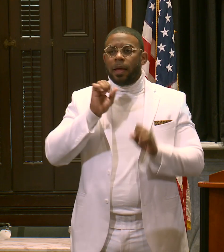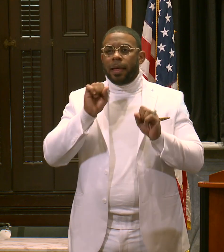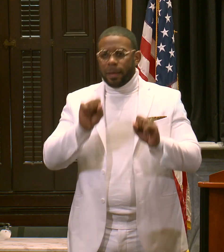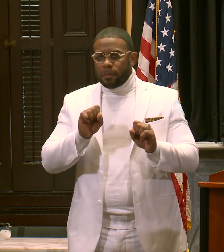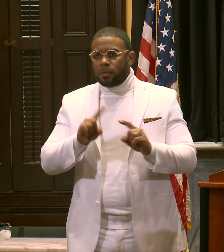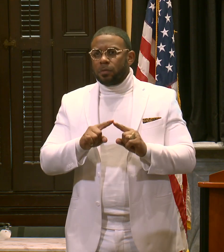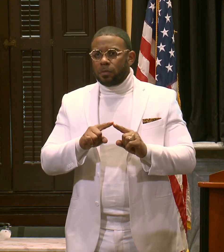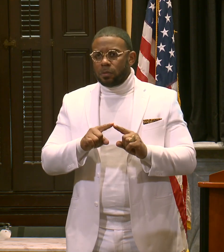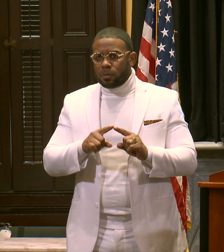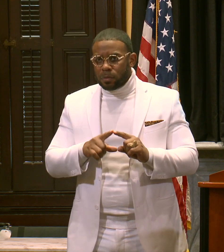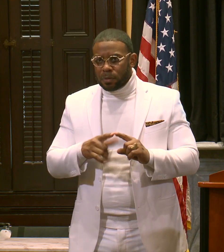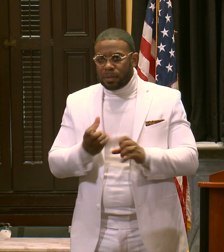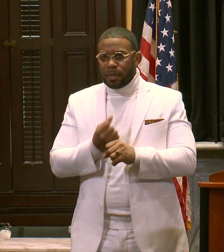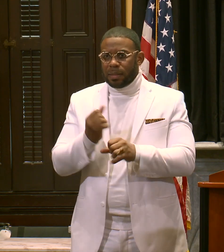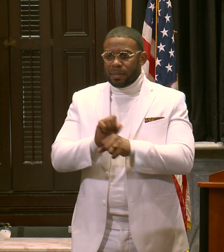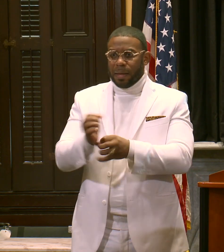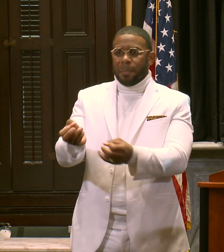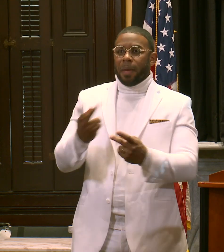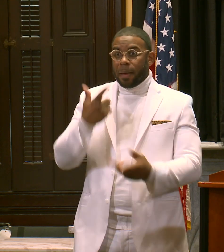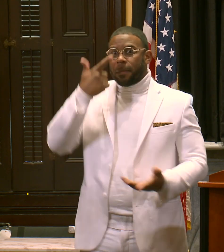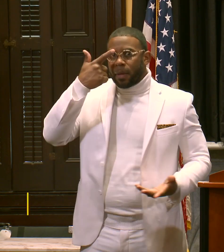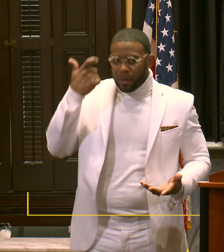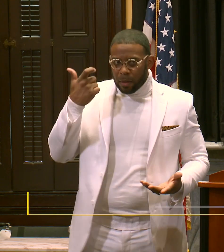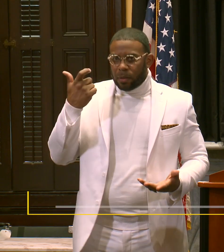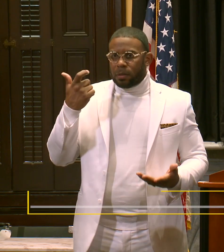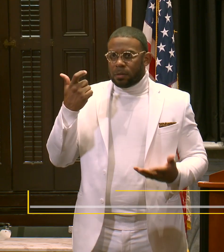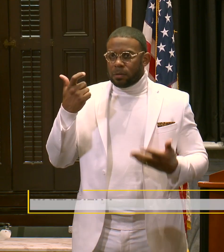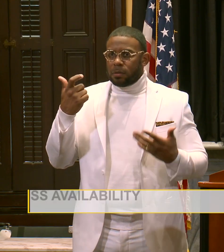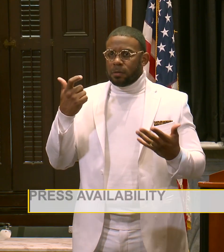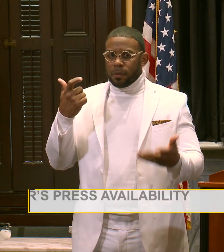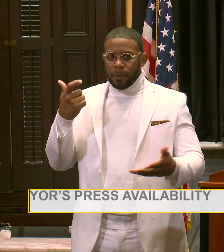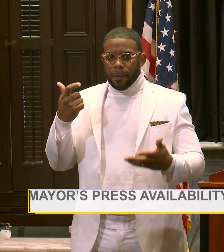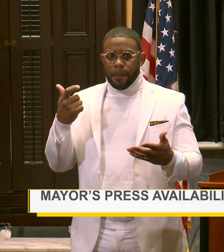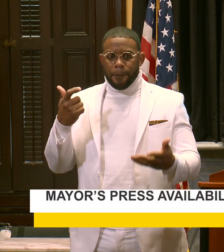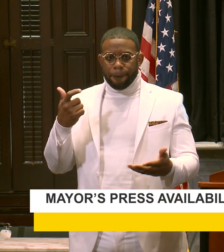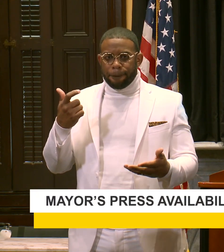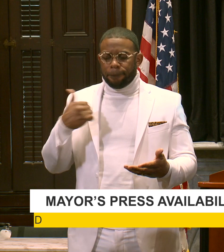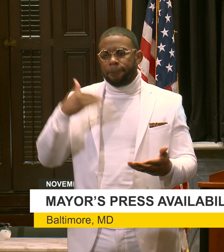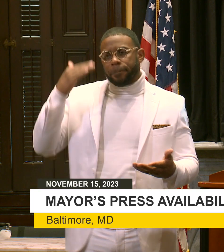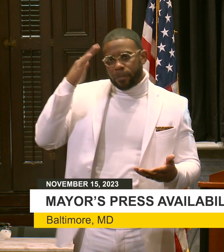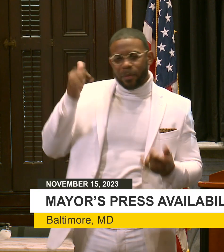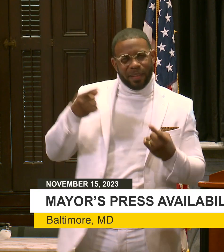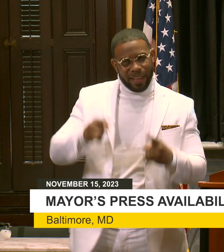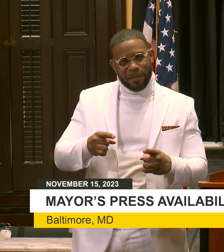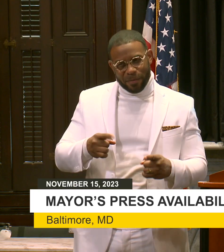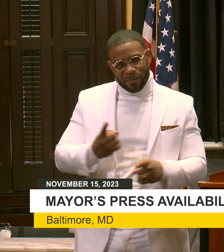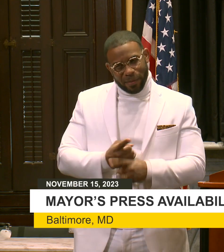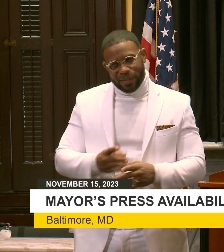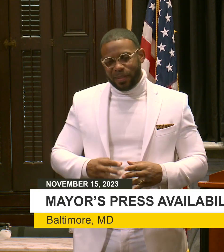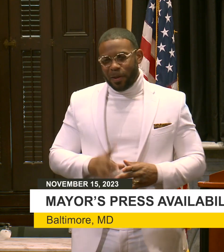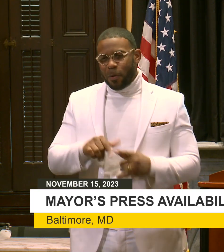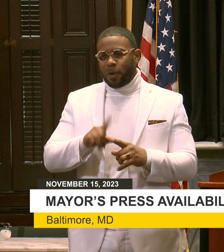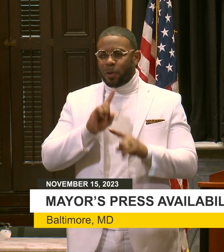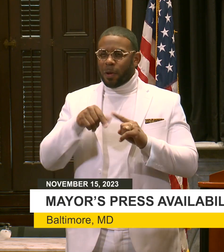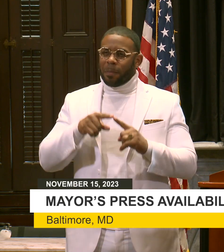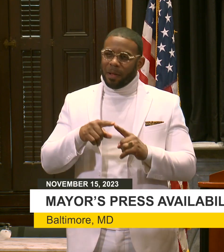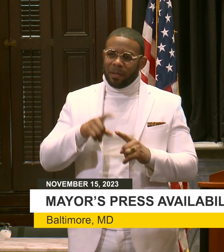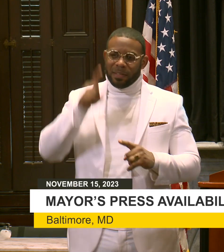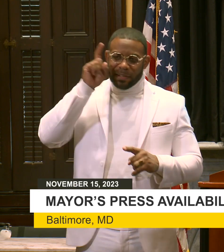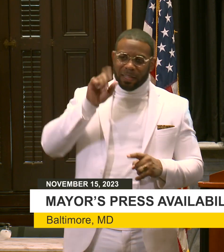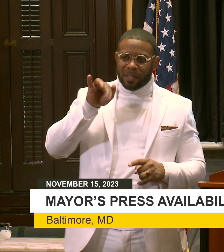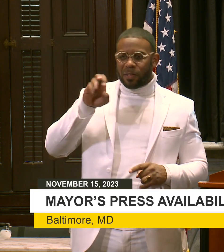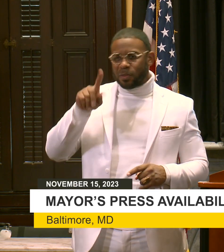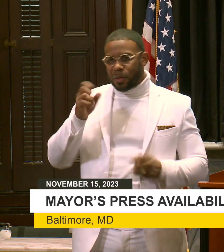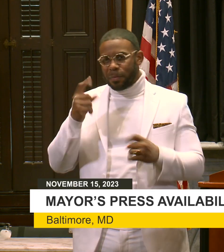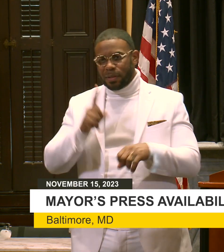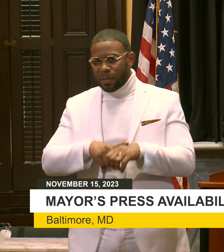to get their job back because of, we know what happens, right? When you're talking about sexual assault,